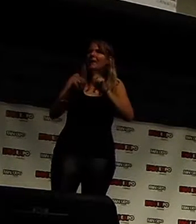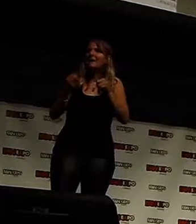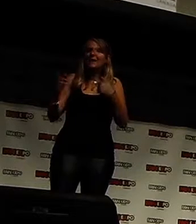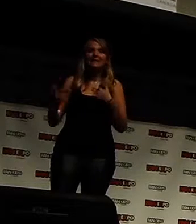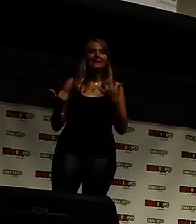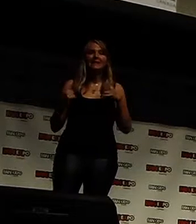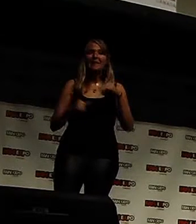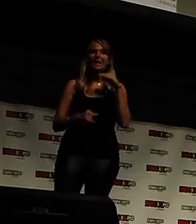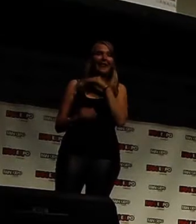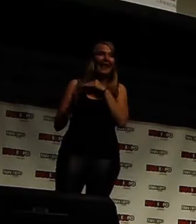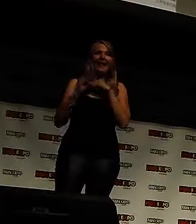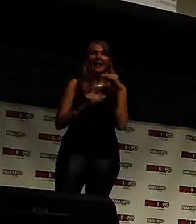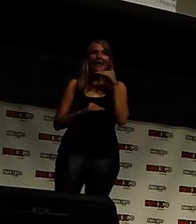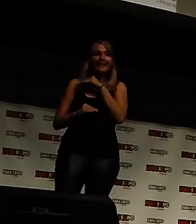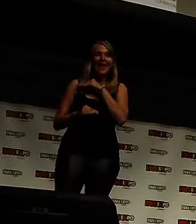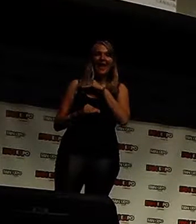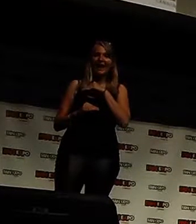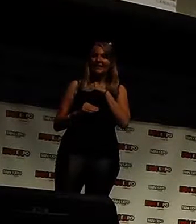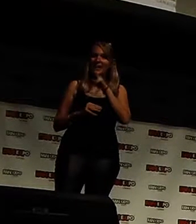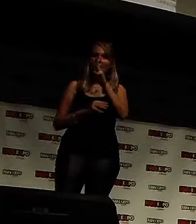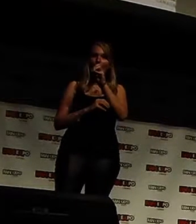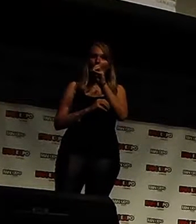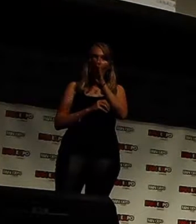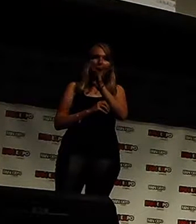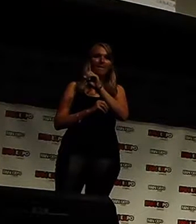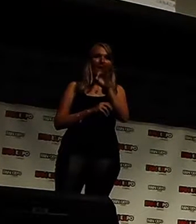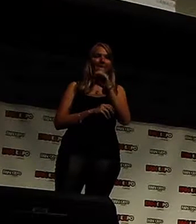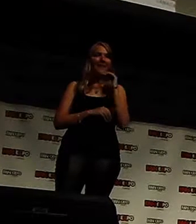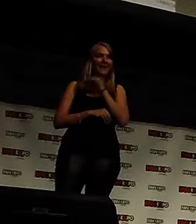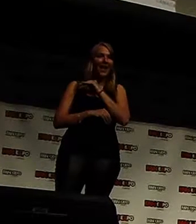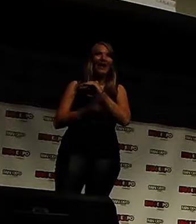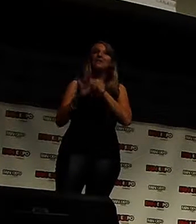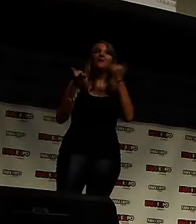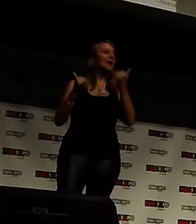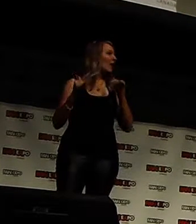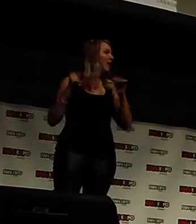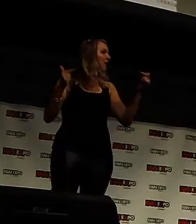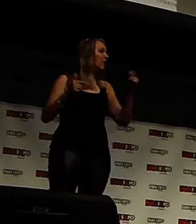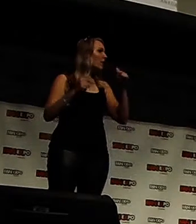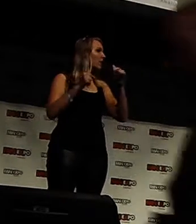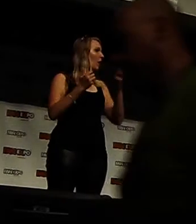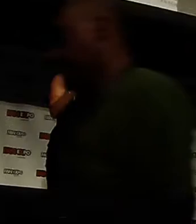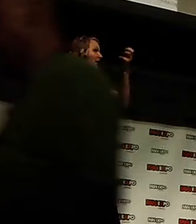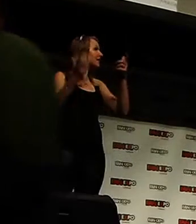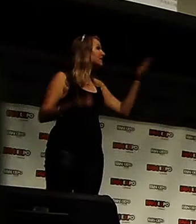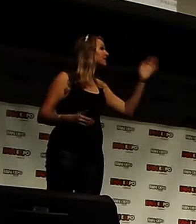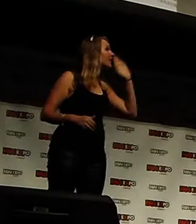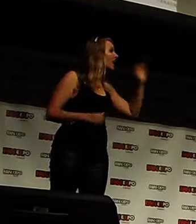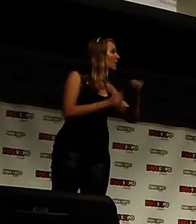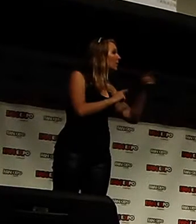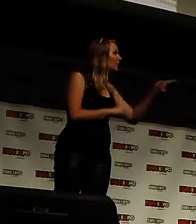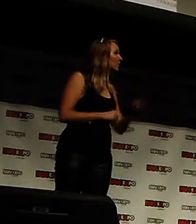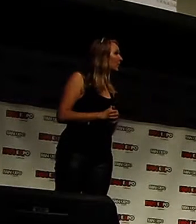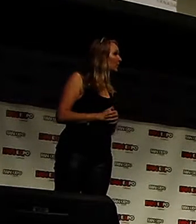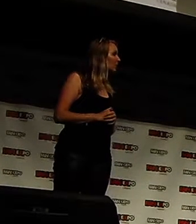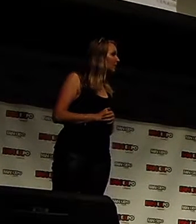was carried on. Web of lies. Web of lies. All right, let's get in the audience. Hi there, how are you? Hello.